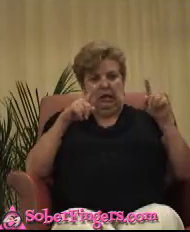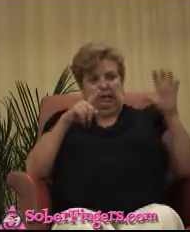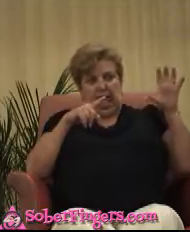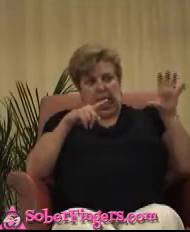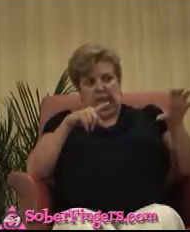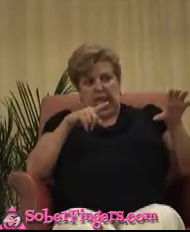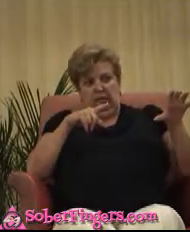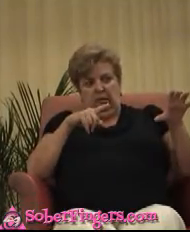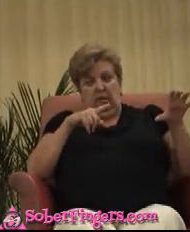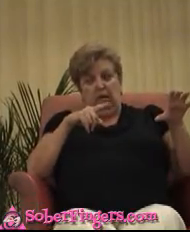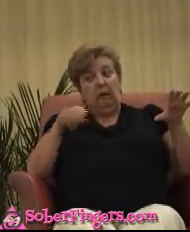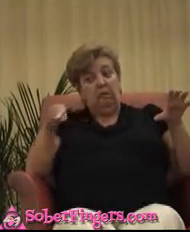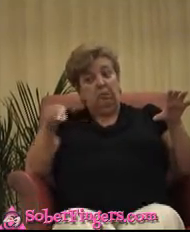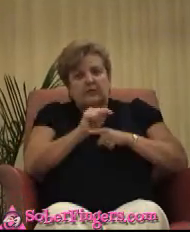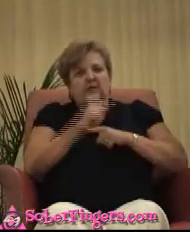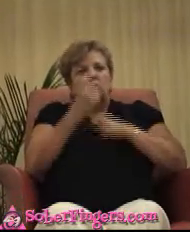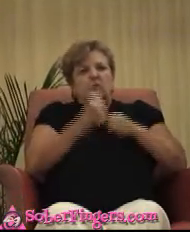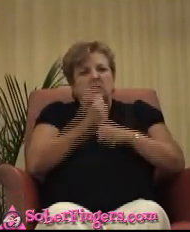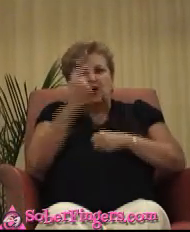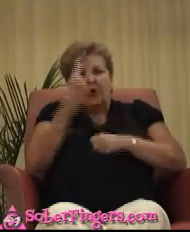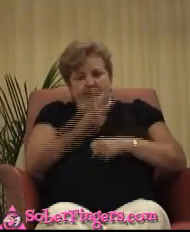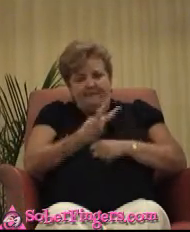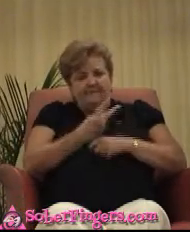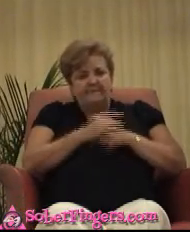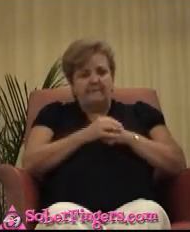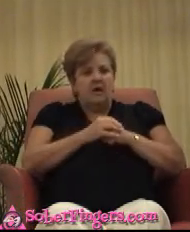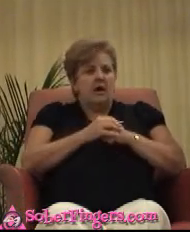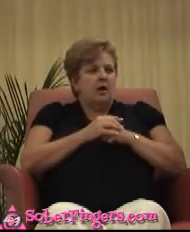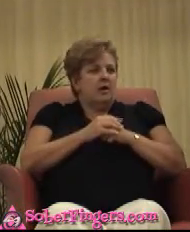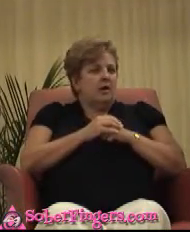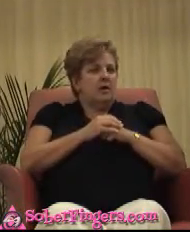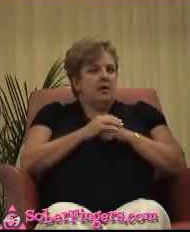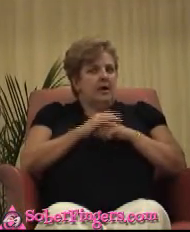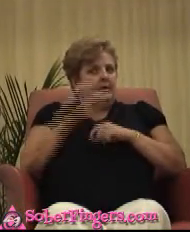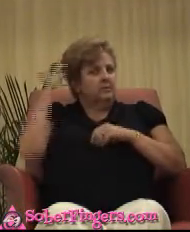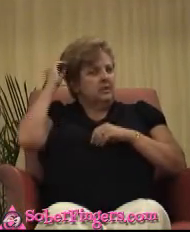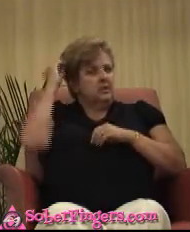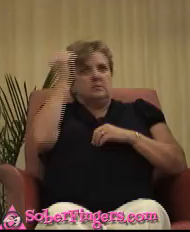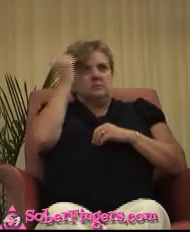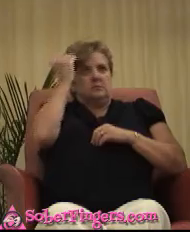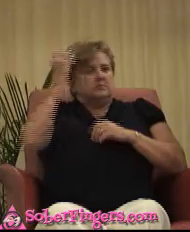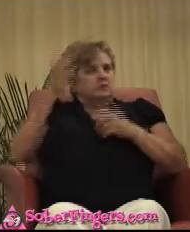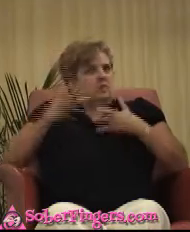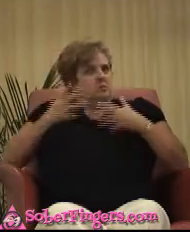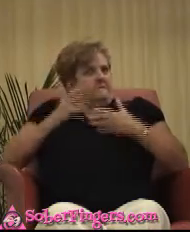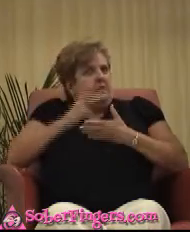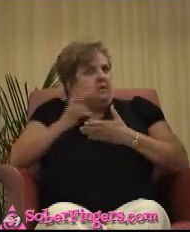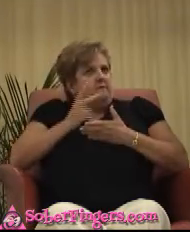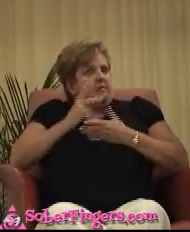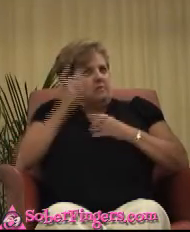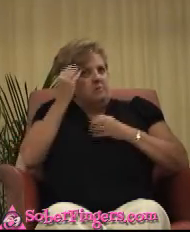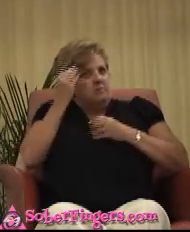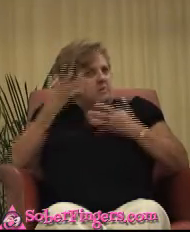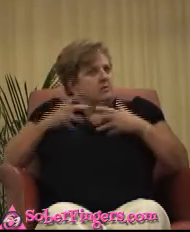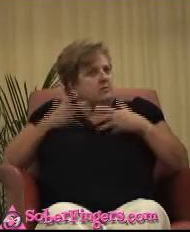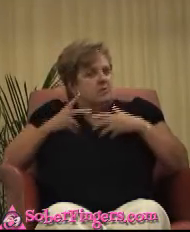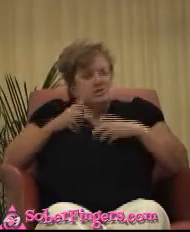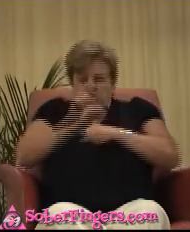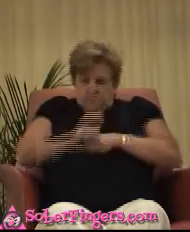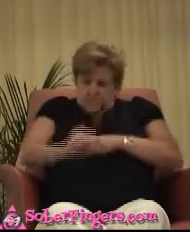educational deficit. And I was just racked with this fear of failing. And so it really motivated me to work hard. And I owe